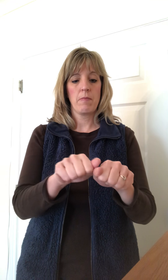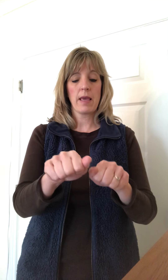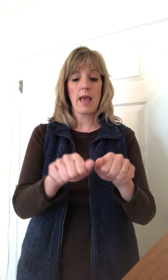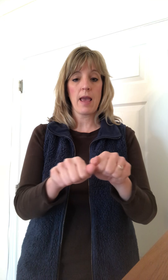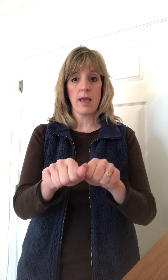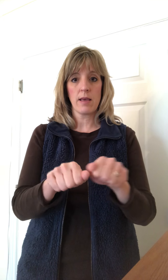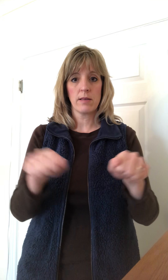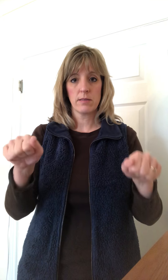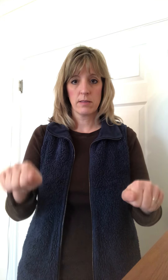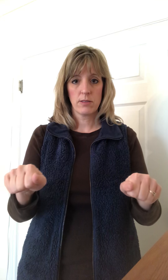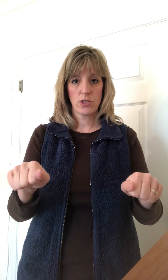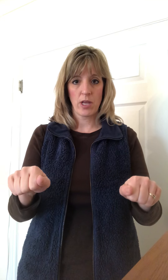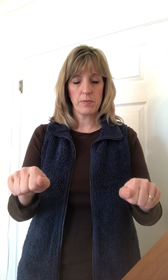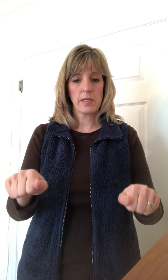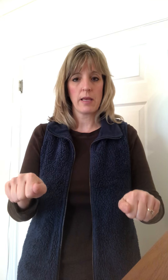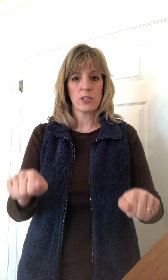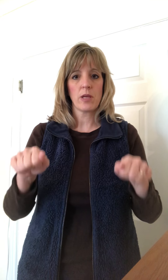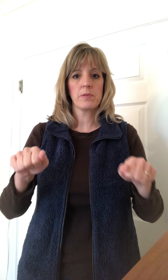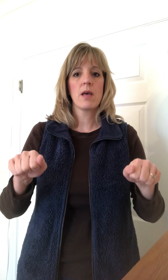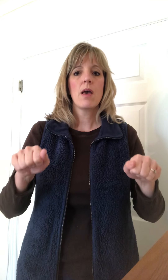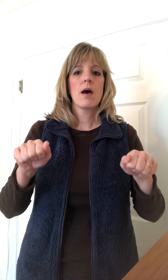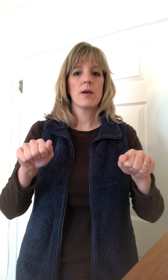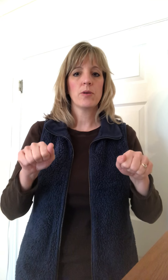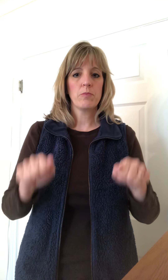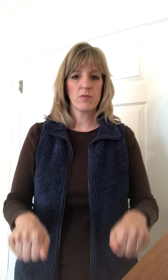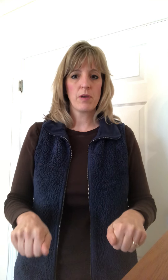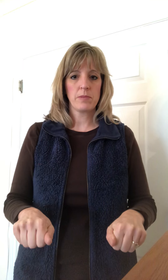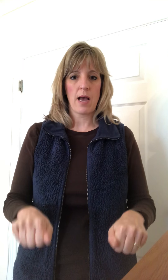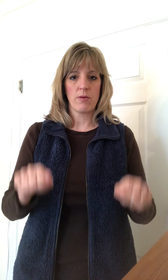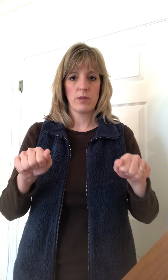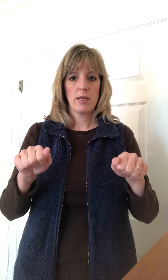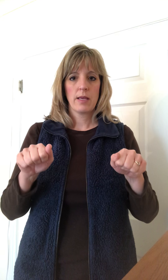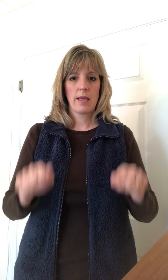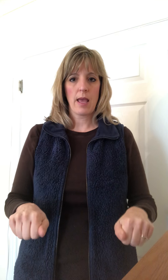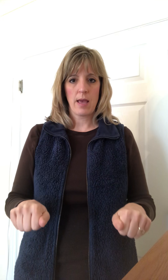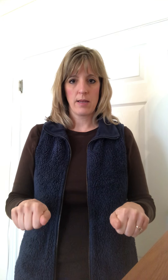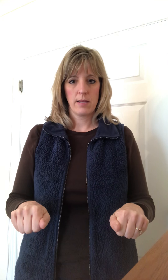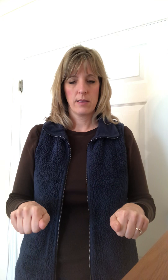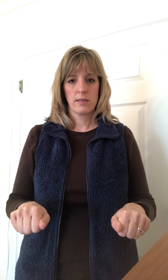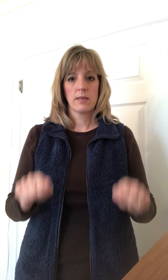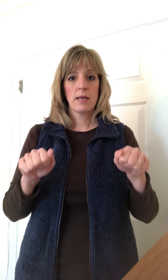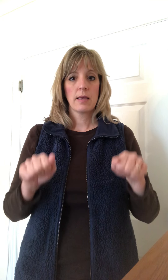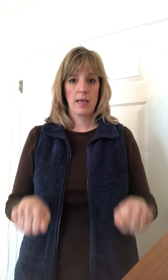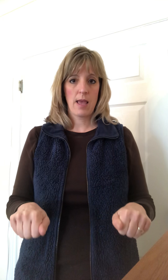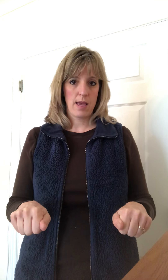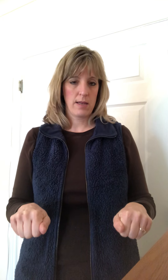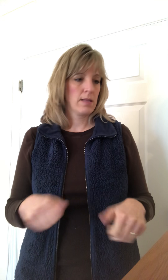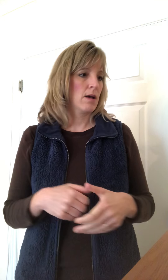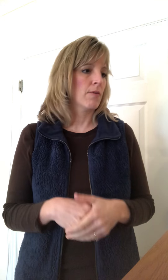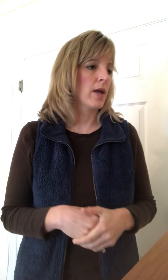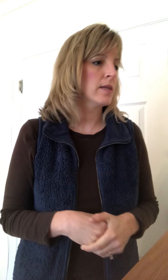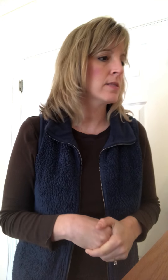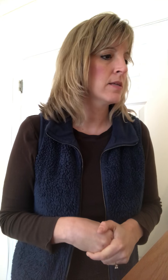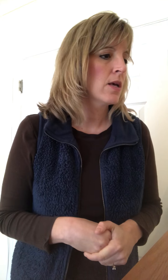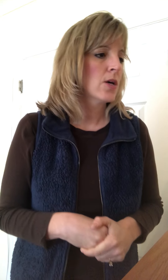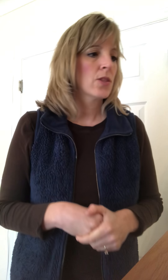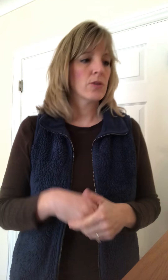make A shapes, hand shapes, and you move them down. Can, all right? Third one